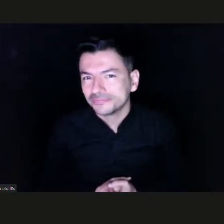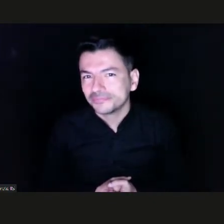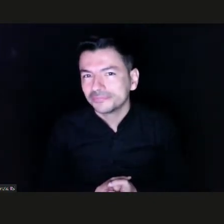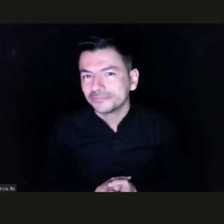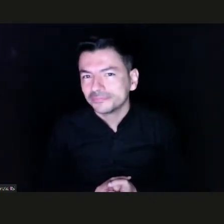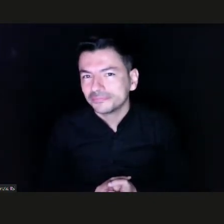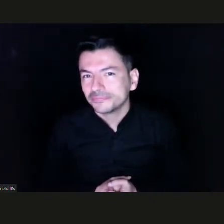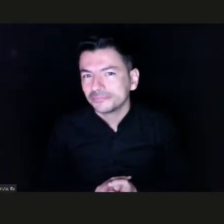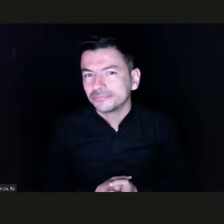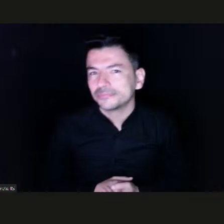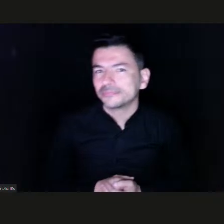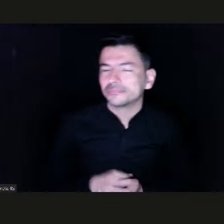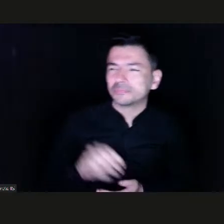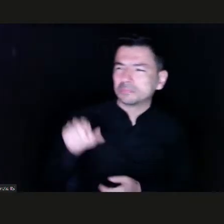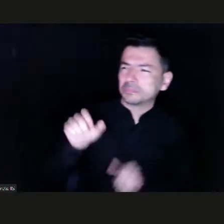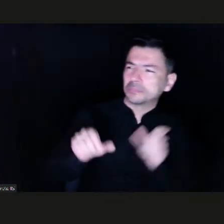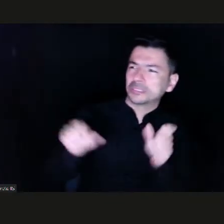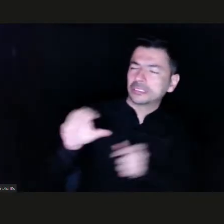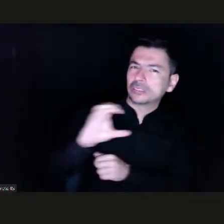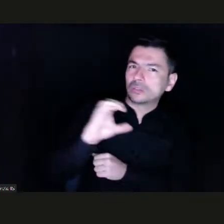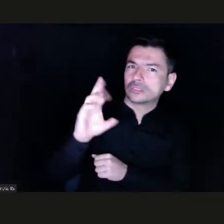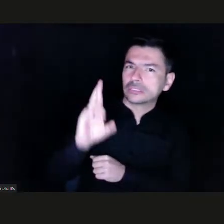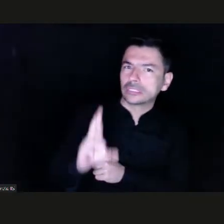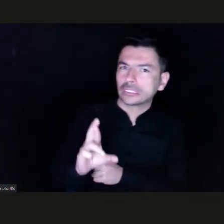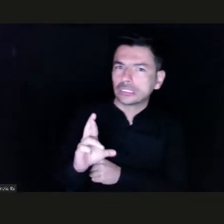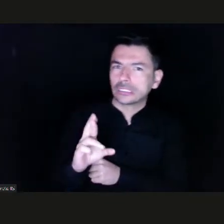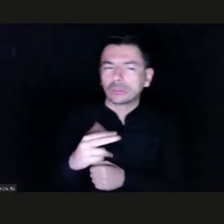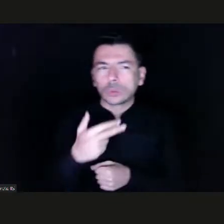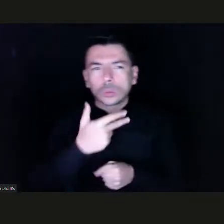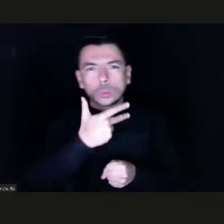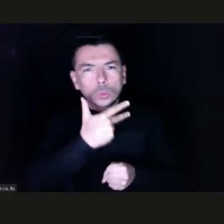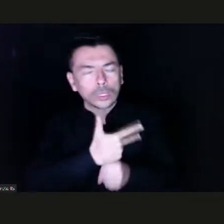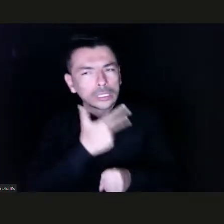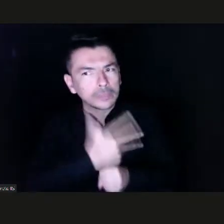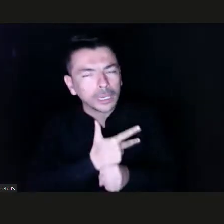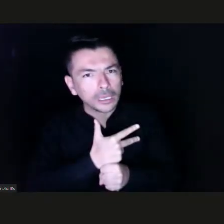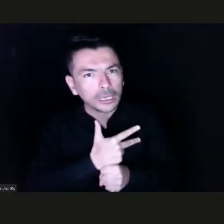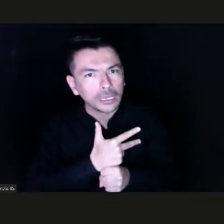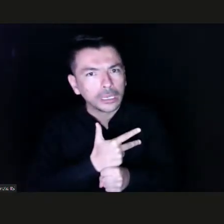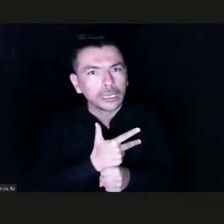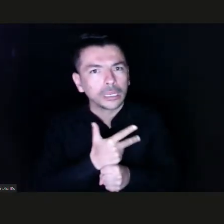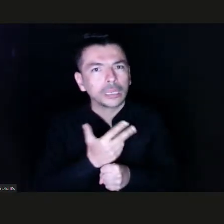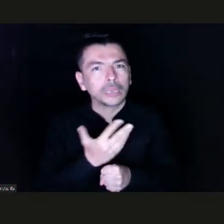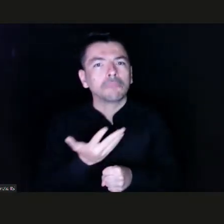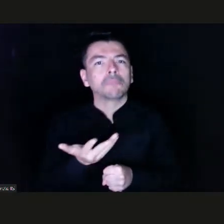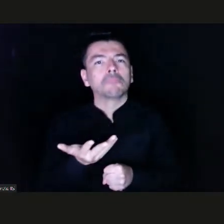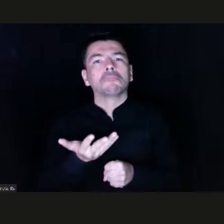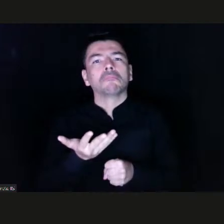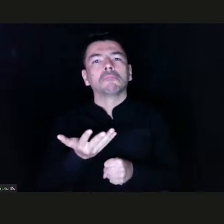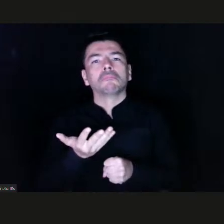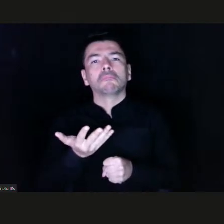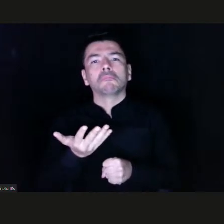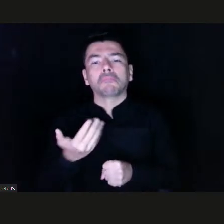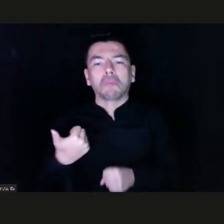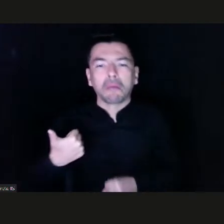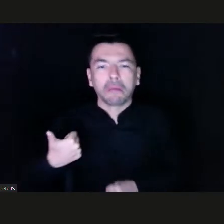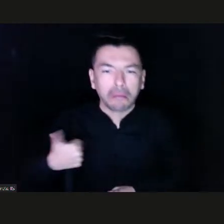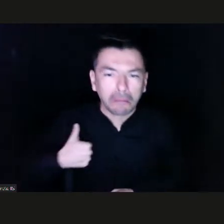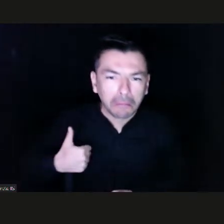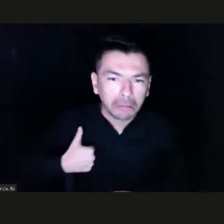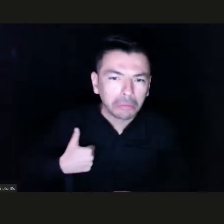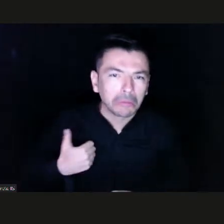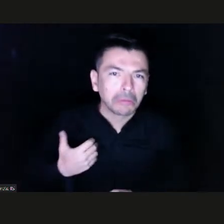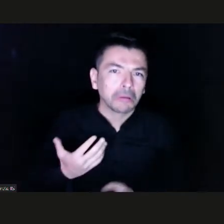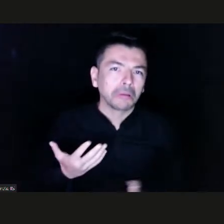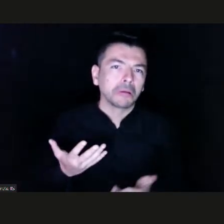So after 1.5 years, we were happy to go back to the new normal. Of course, all of us would